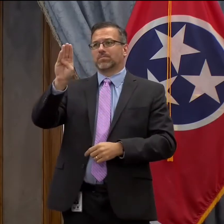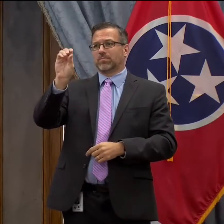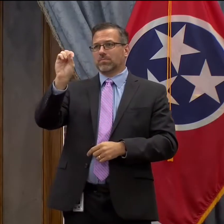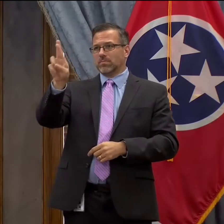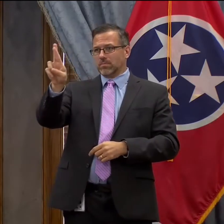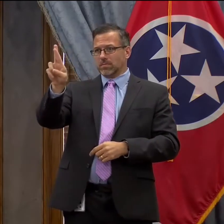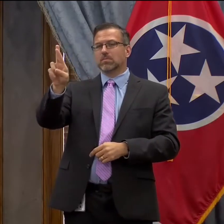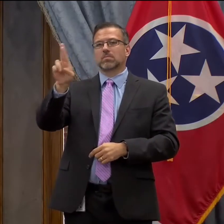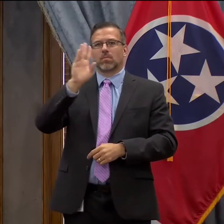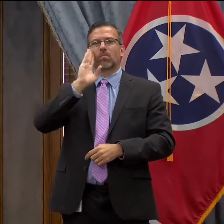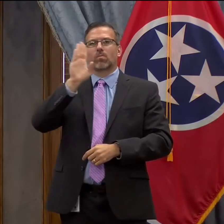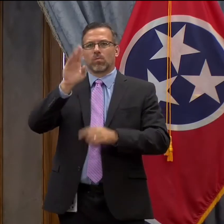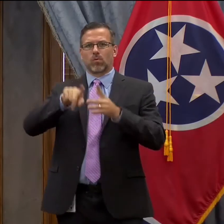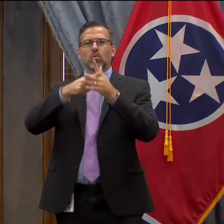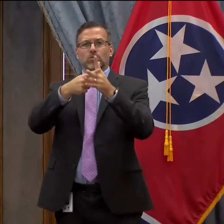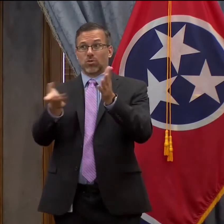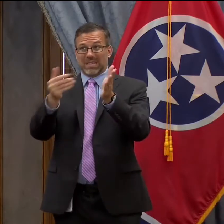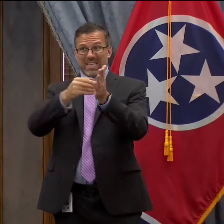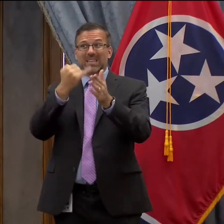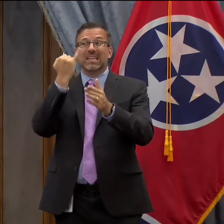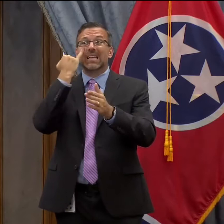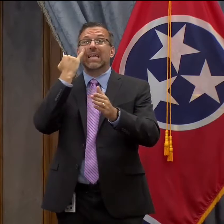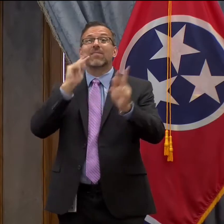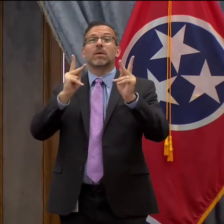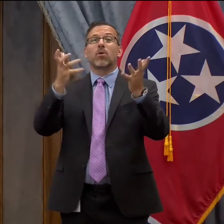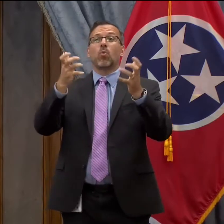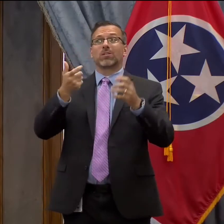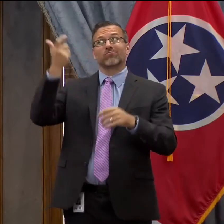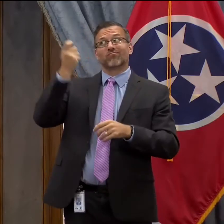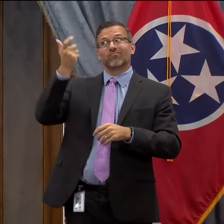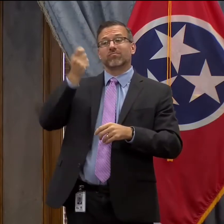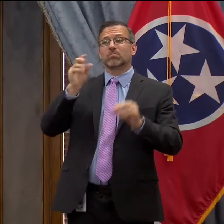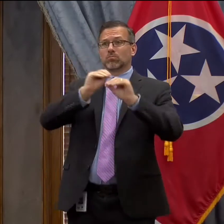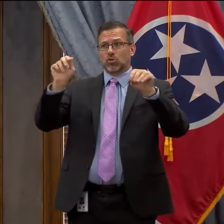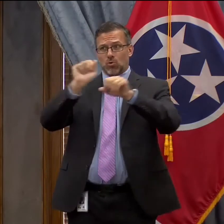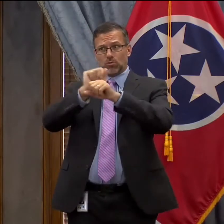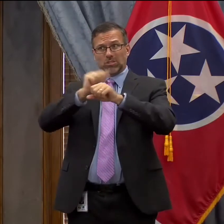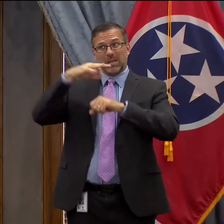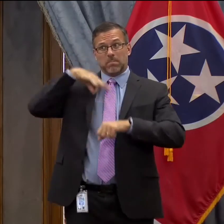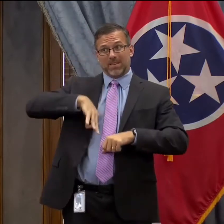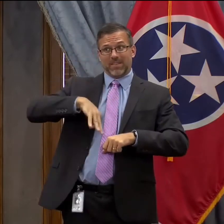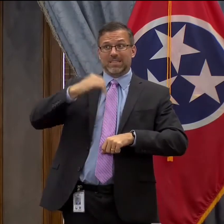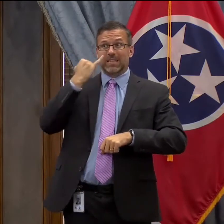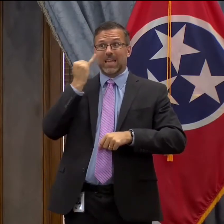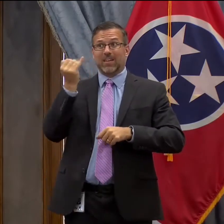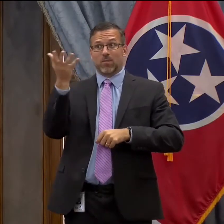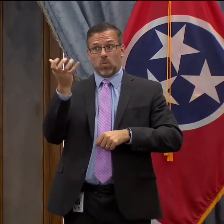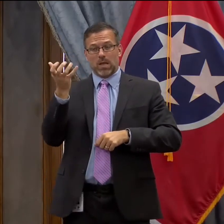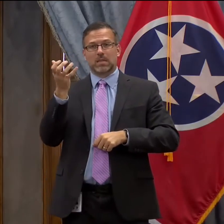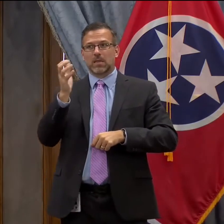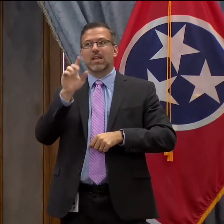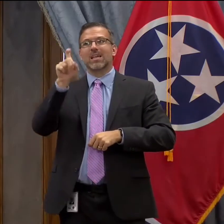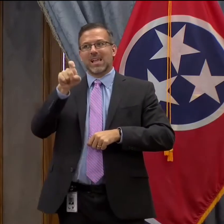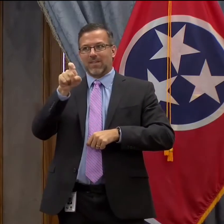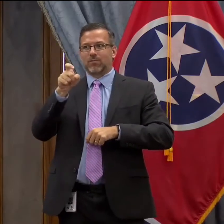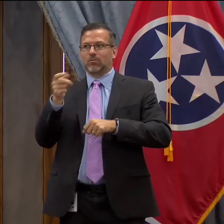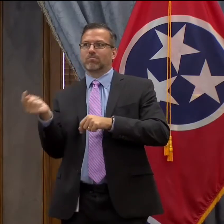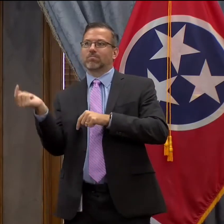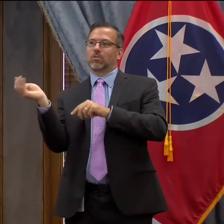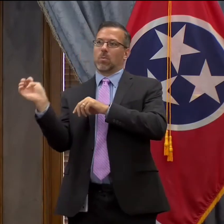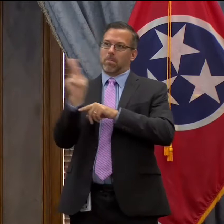for those who are seeking unemployment benefits in our state. As federal money stops and